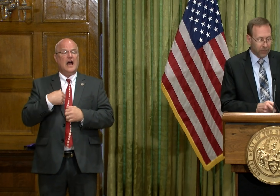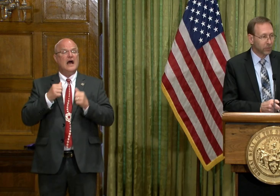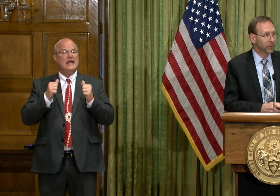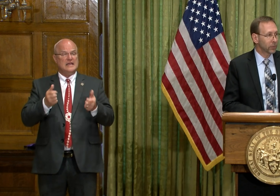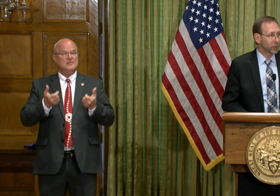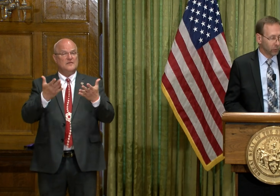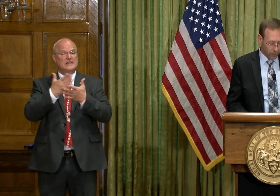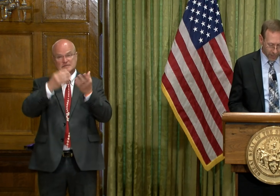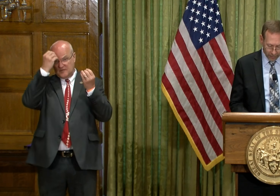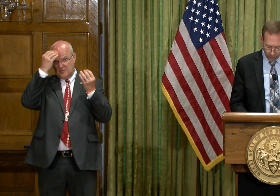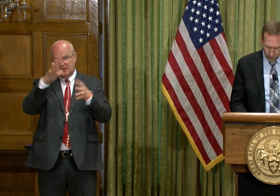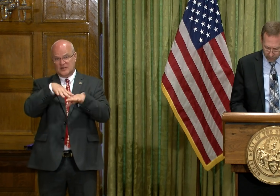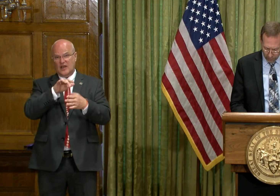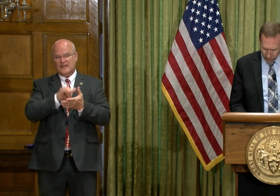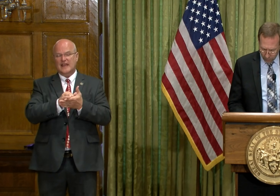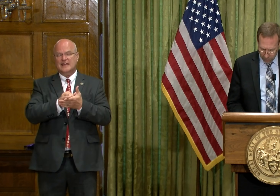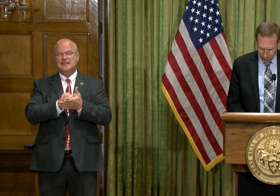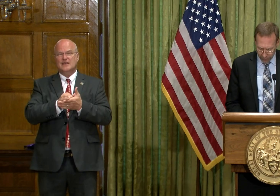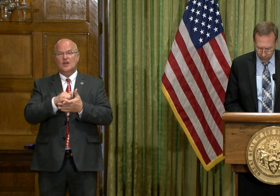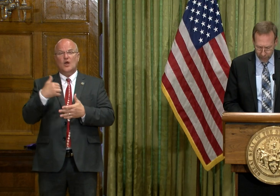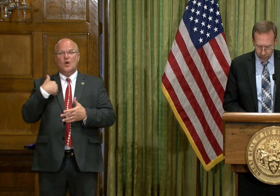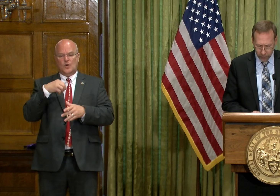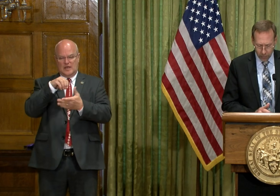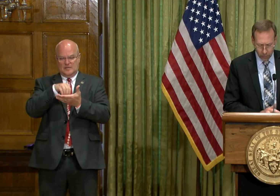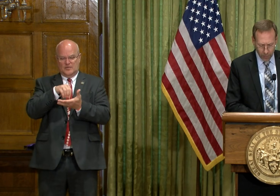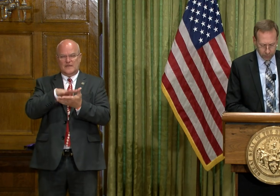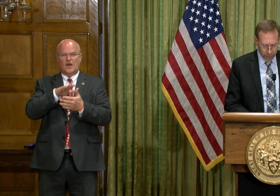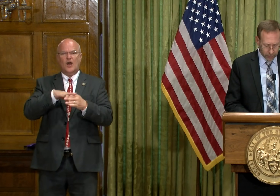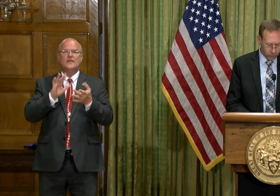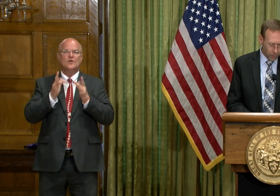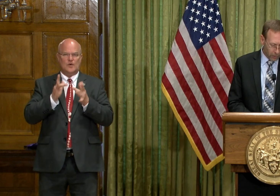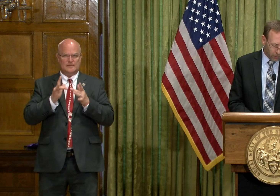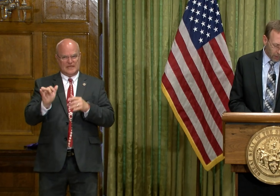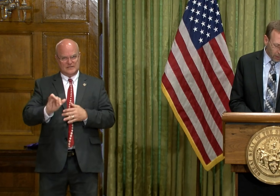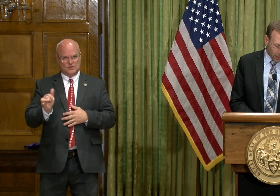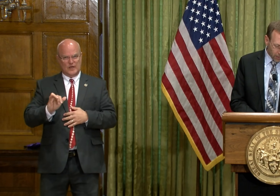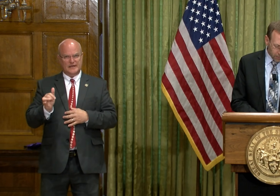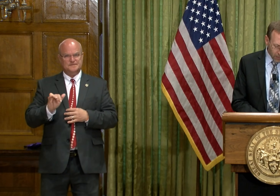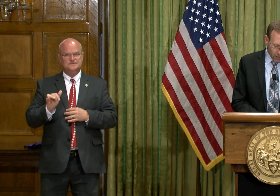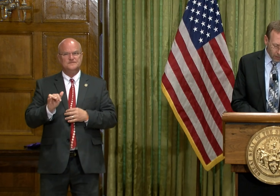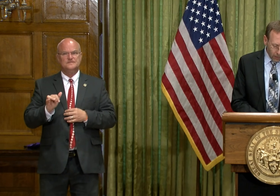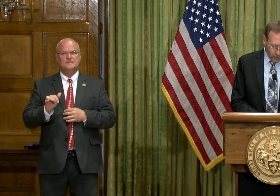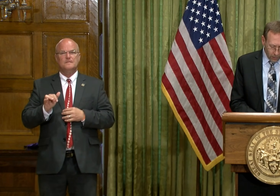can provide some information on that. I think we put that regularly on our website as well.